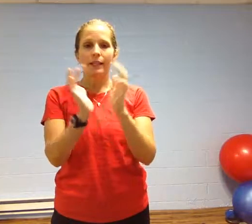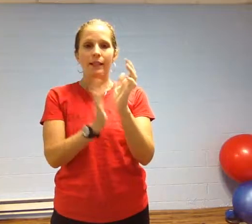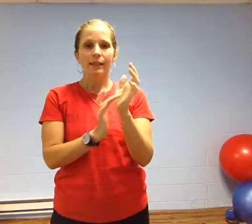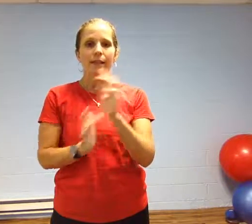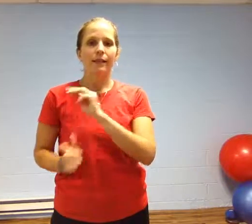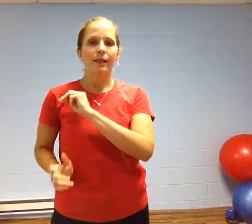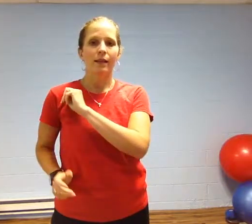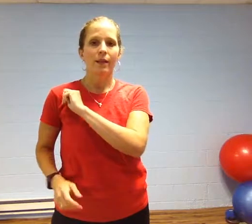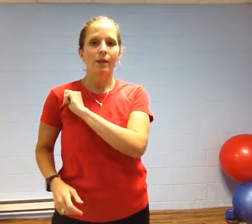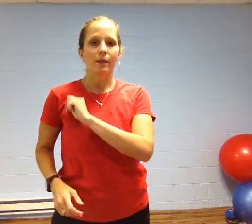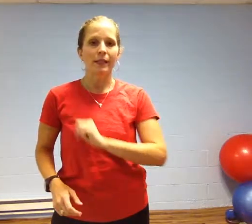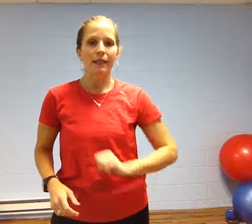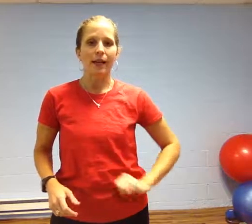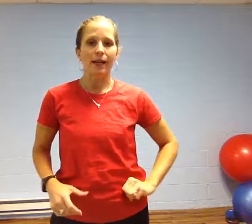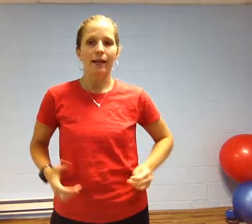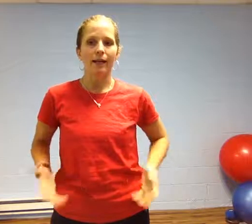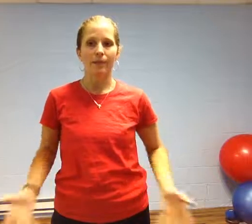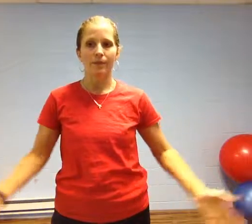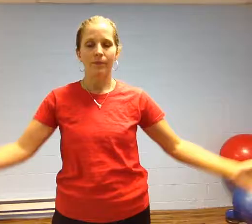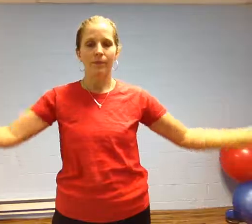Jesus the Messiah,